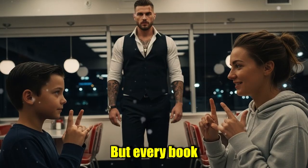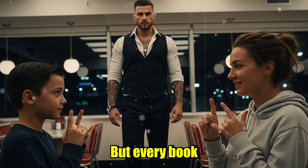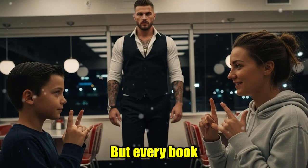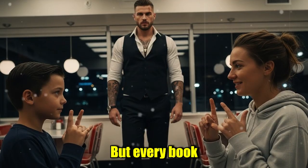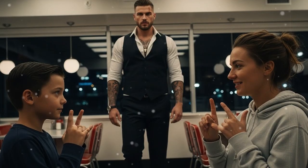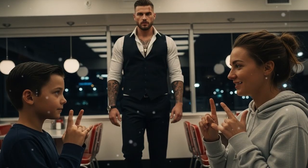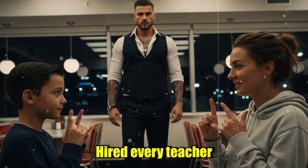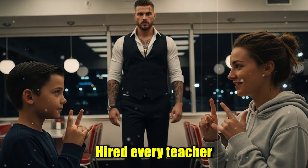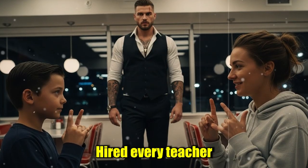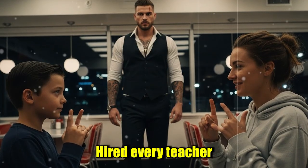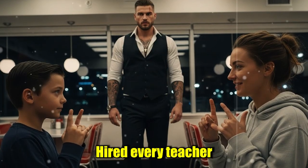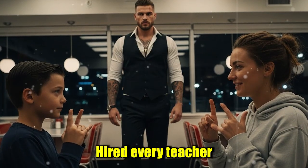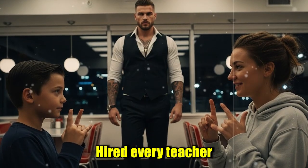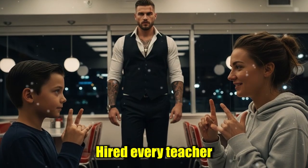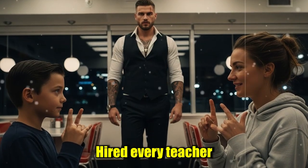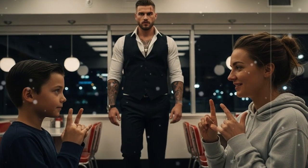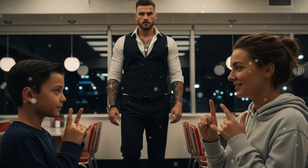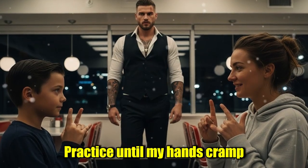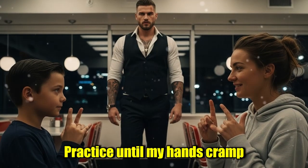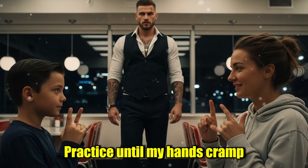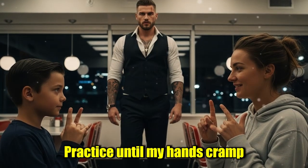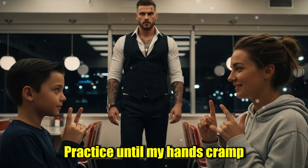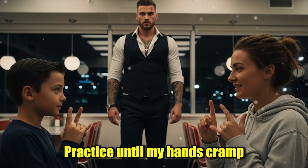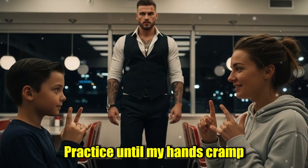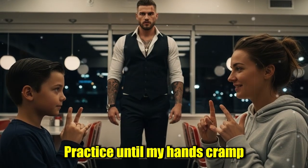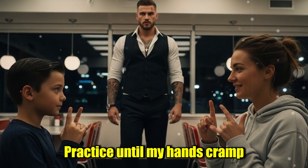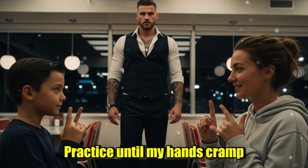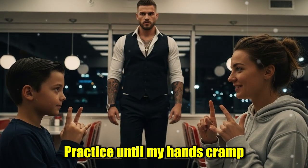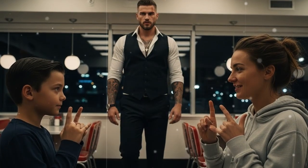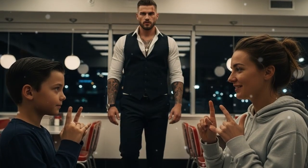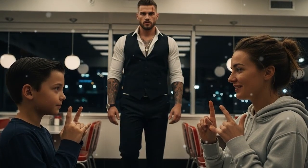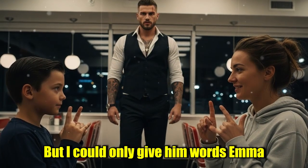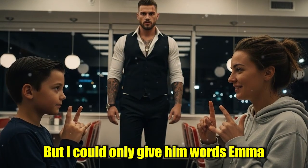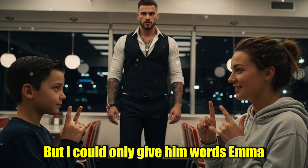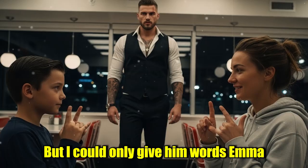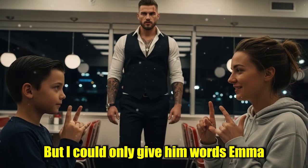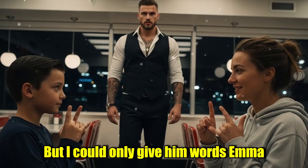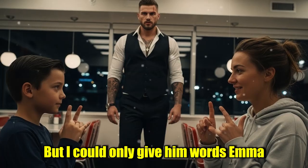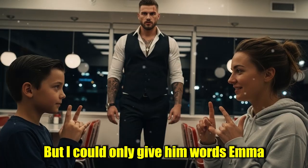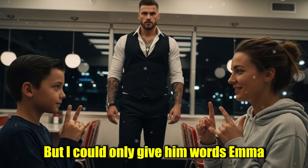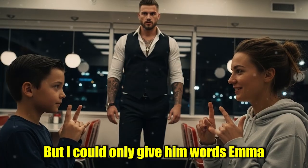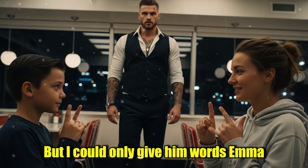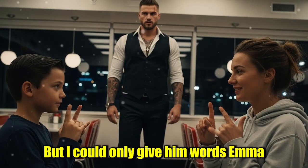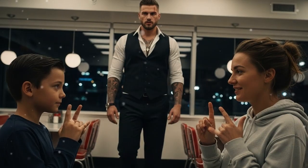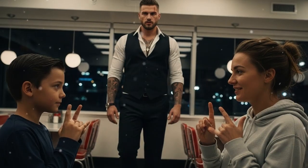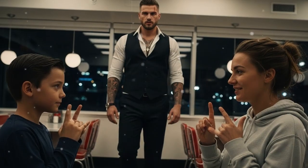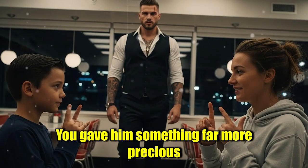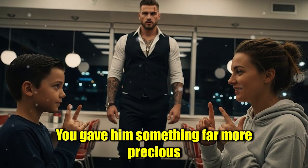every book, hired every teacher, practiced until my hands cramped. But I could only give him words, Emma. You gave